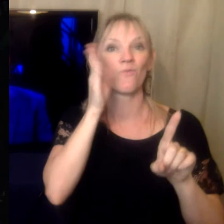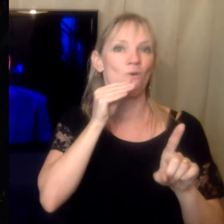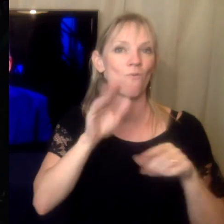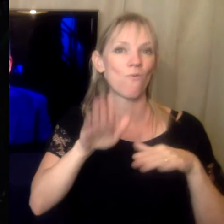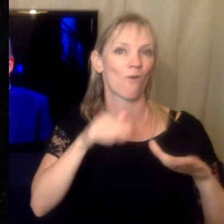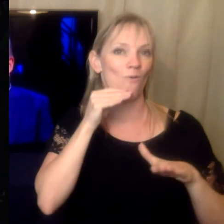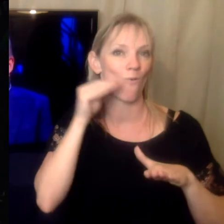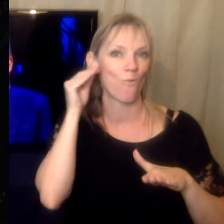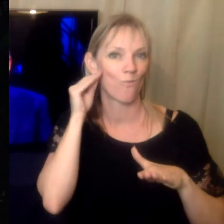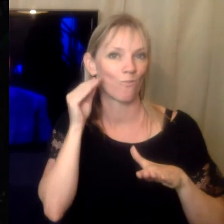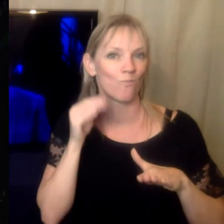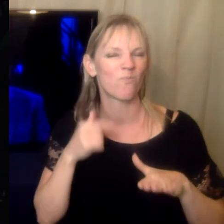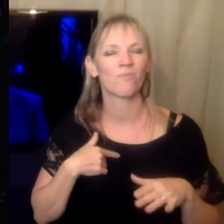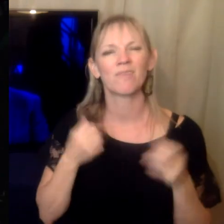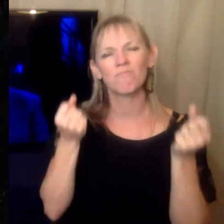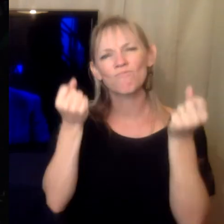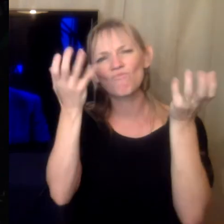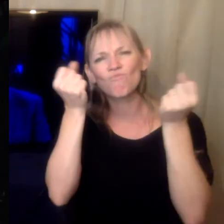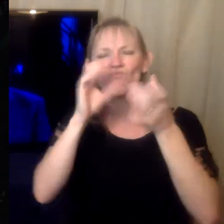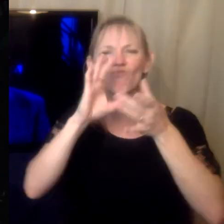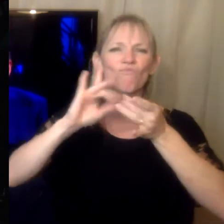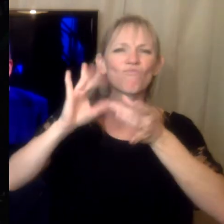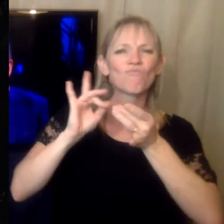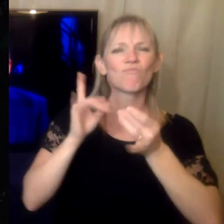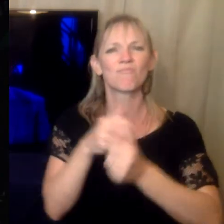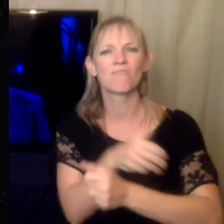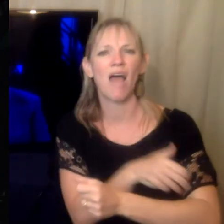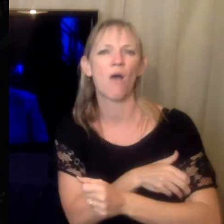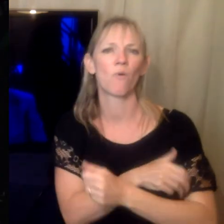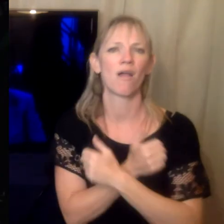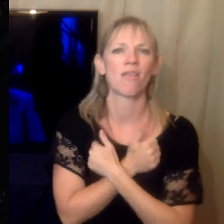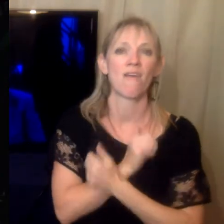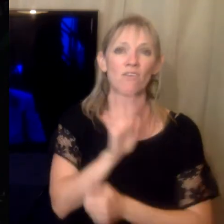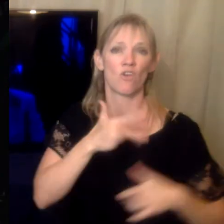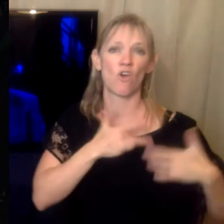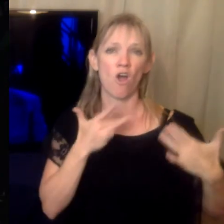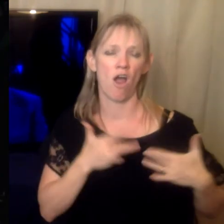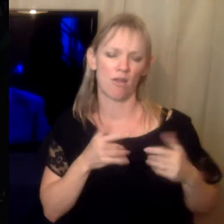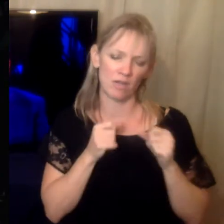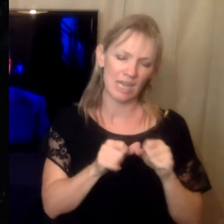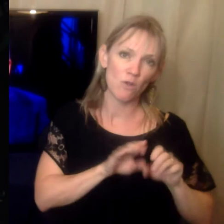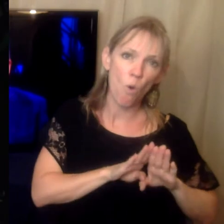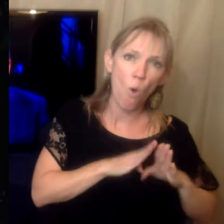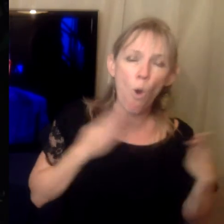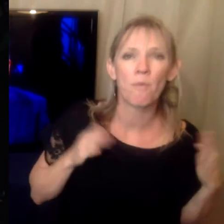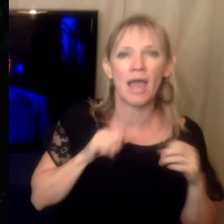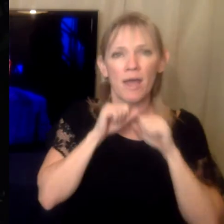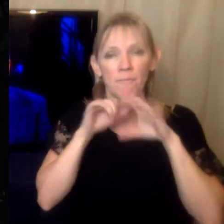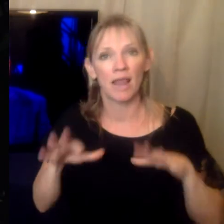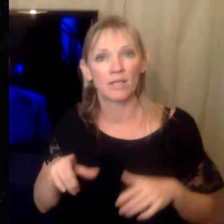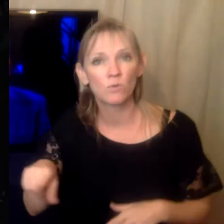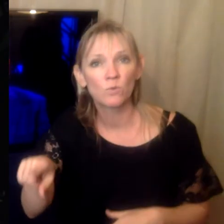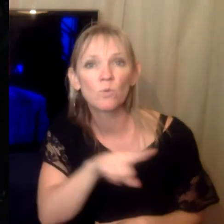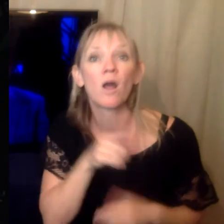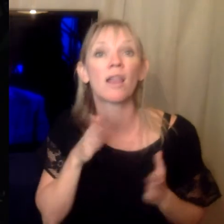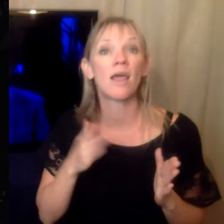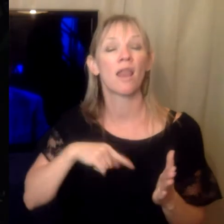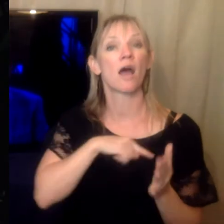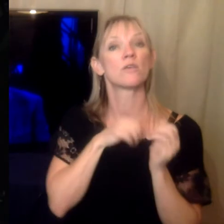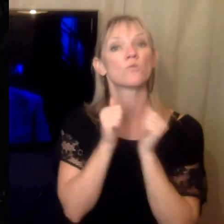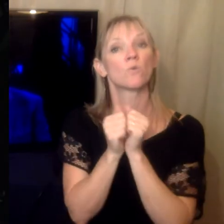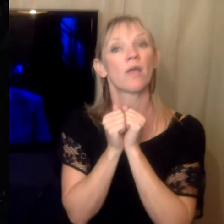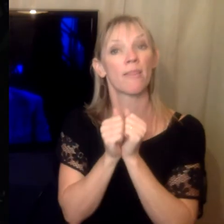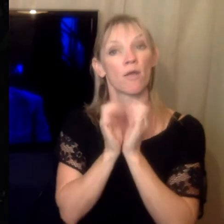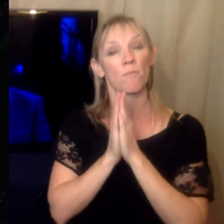So I speak the word for the power and the love of your heart to continue to open and to bless you. May we together